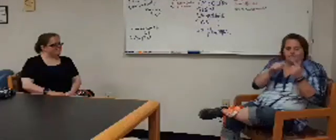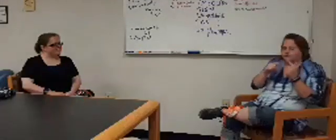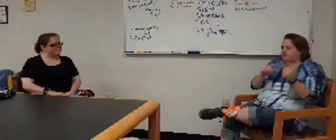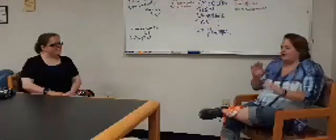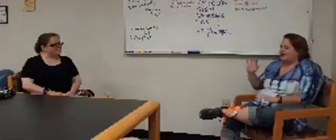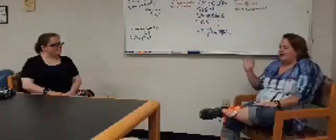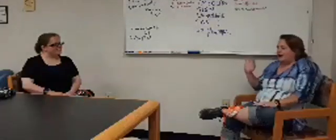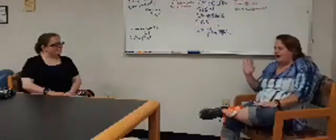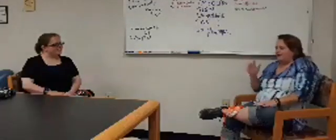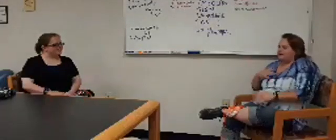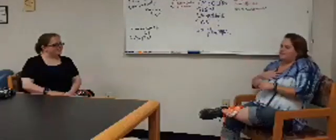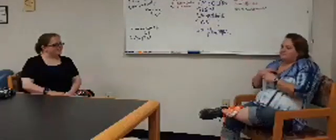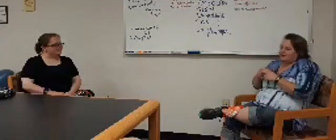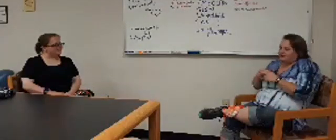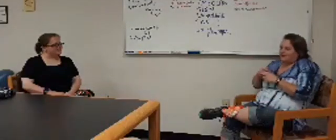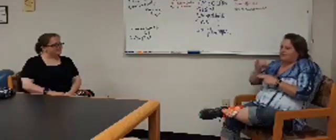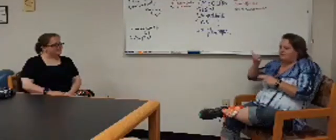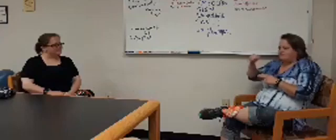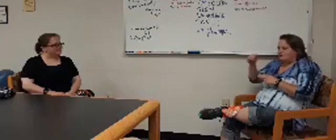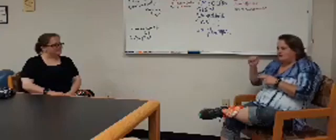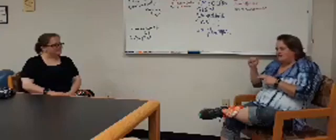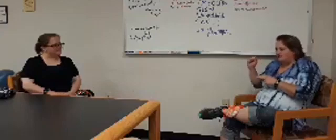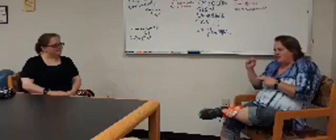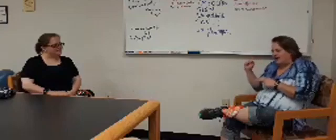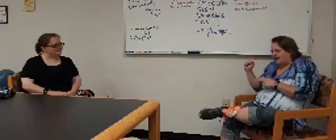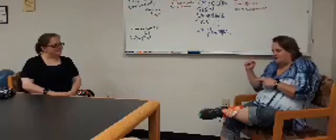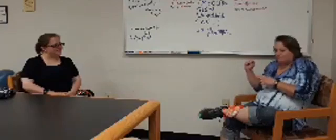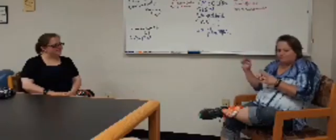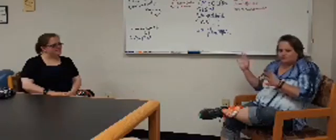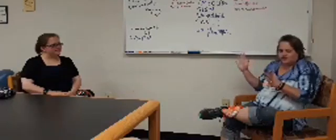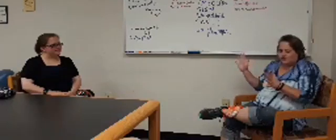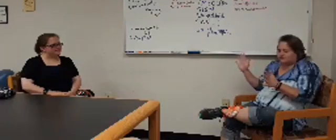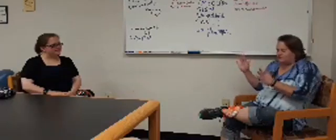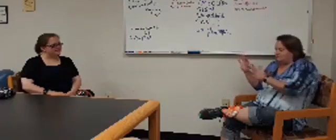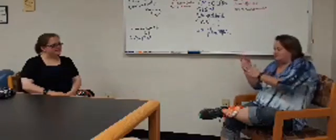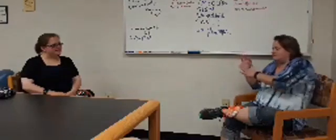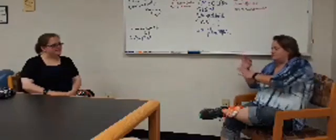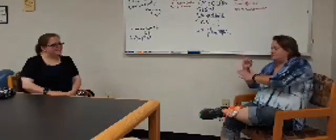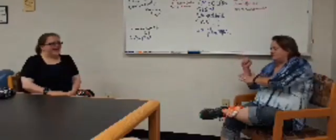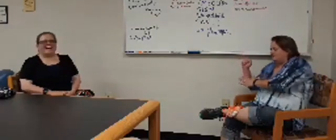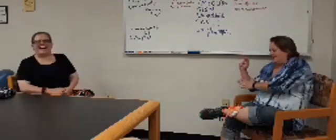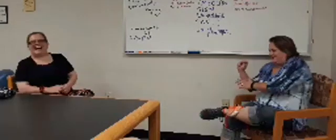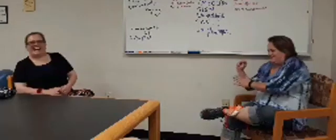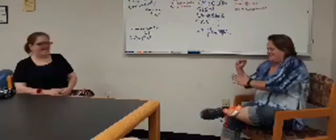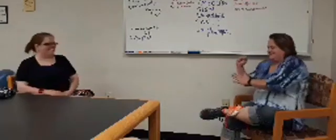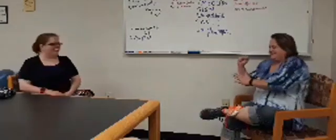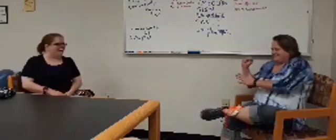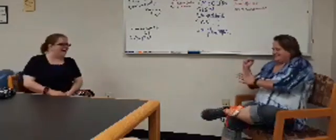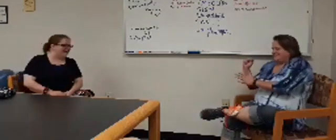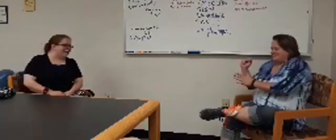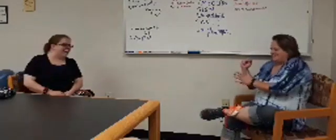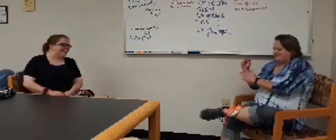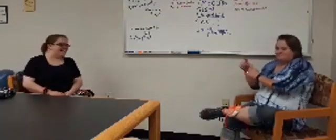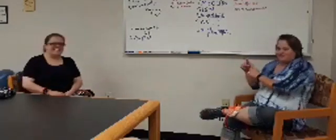say, hi, my name is, I'm gonna go with your last name. It's long. So, you